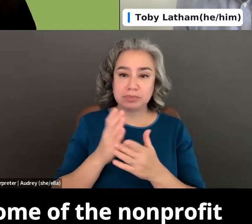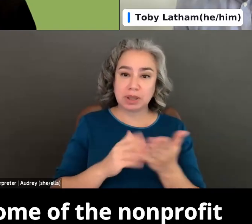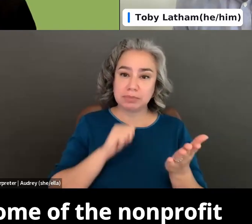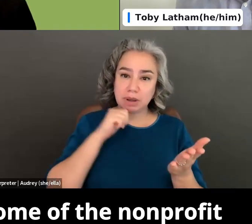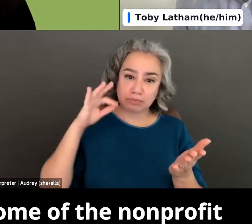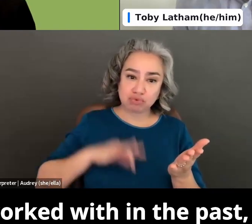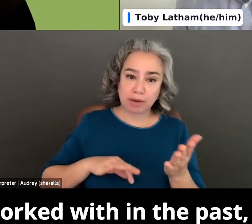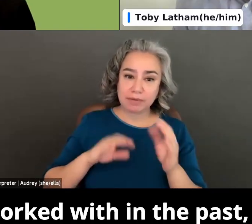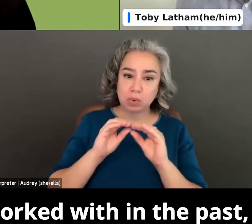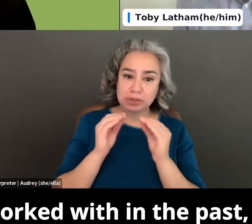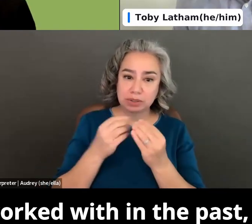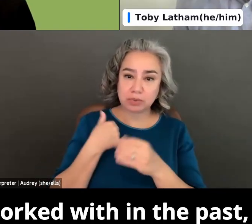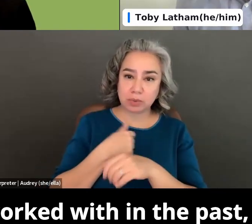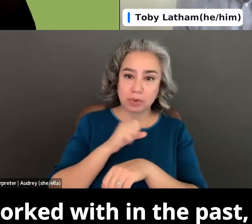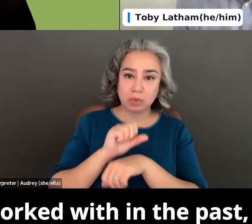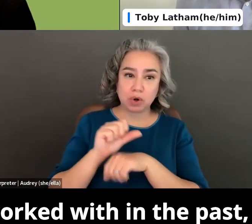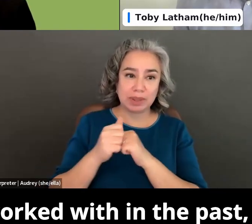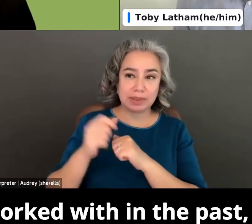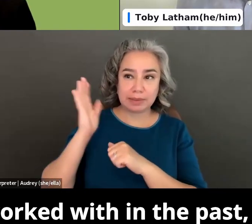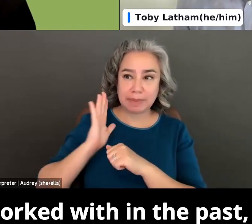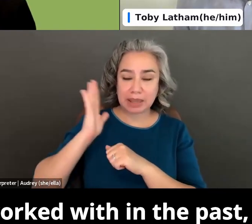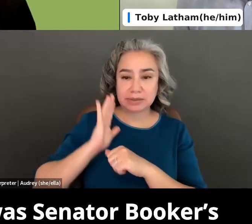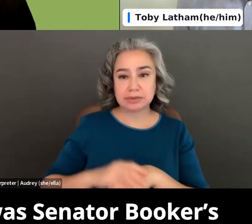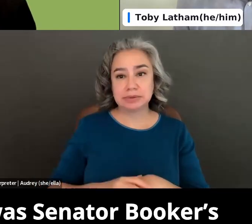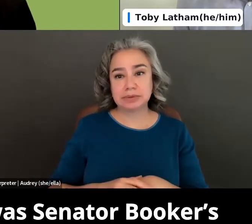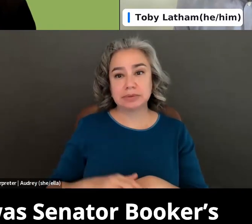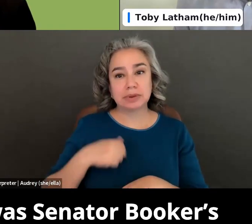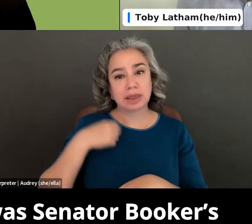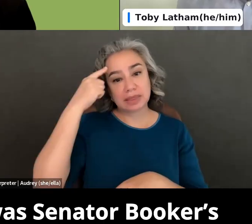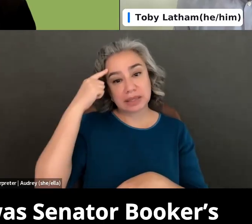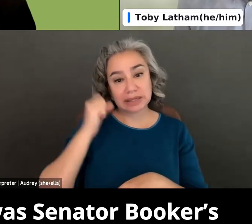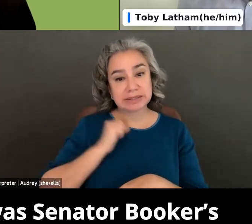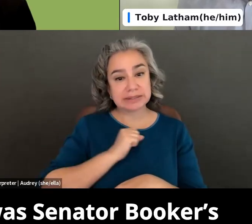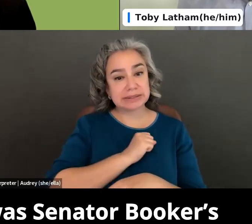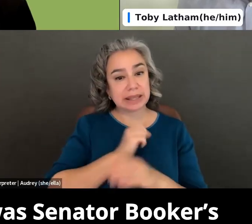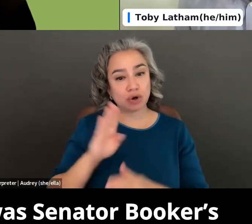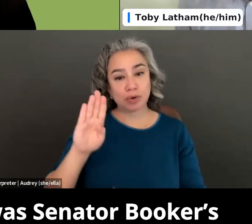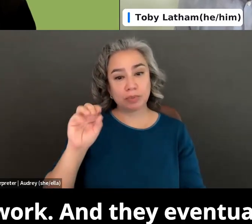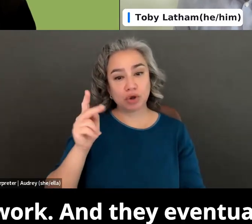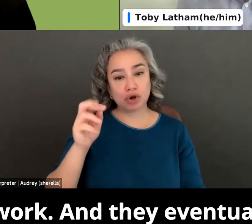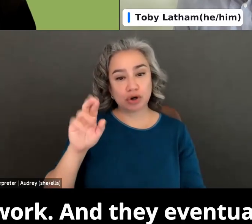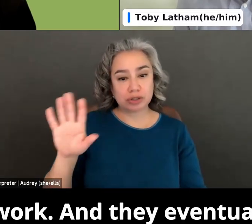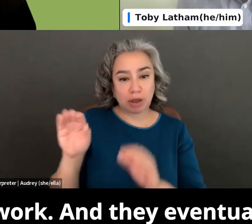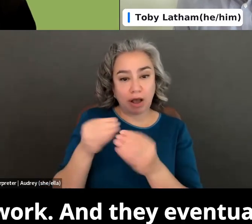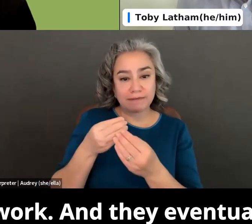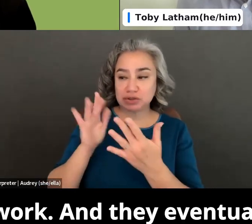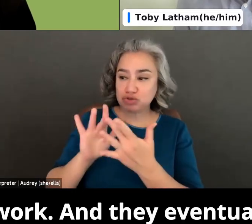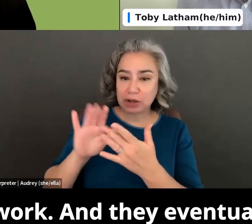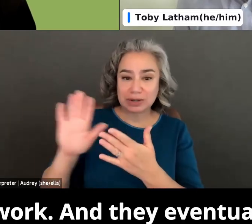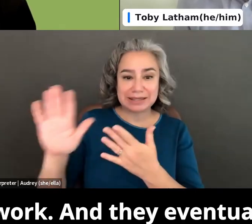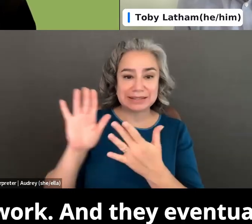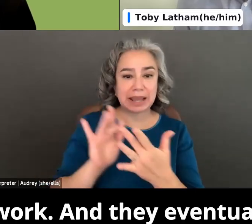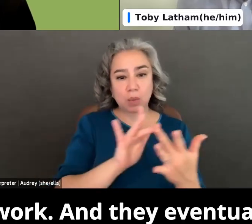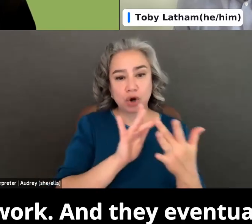nonprofit organizations that we've worked with in the past. I think it was Senator Booker's office reached out to his network,